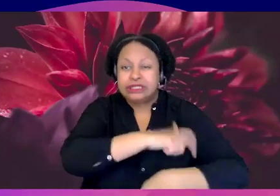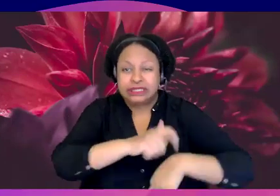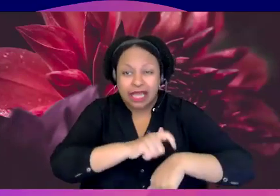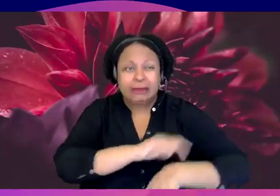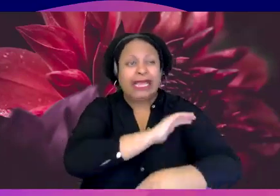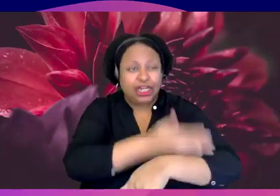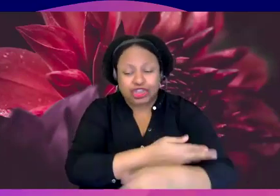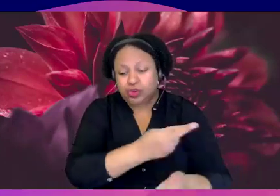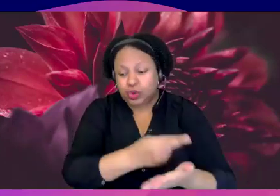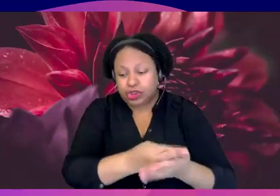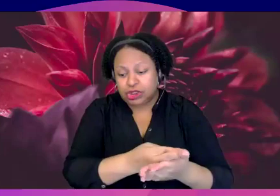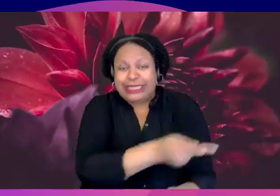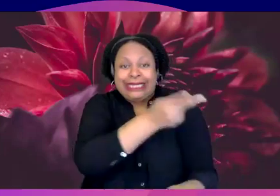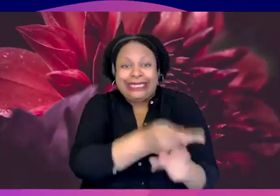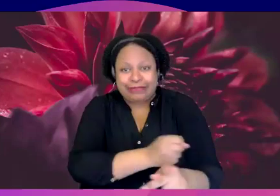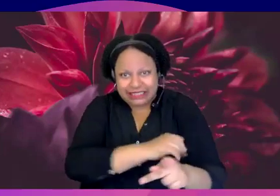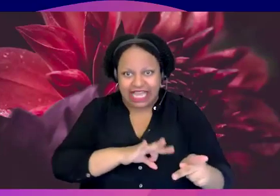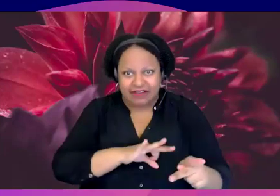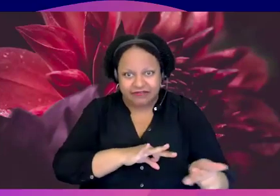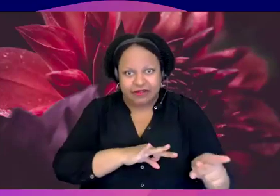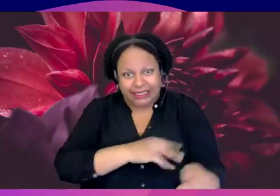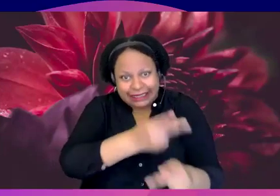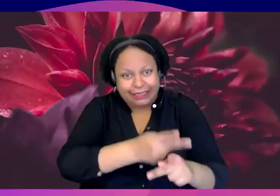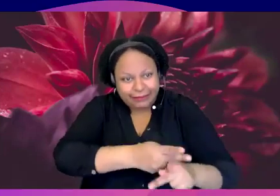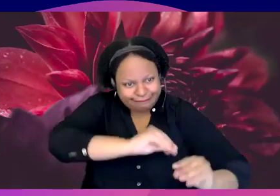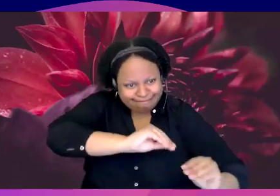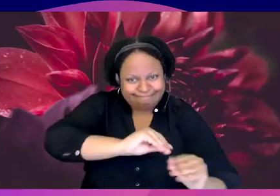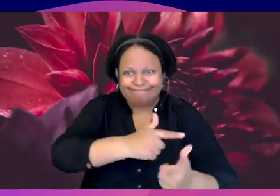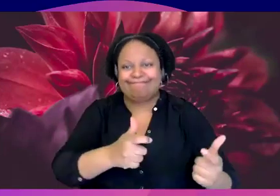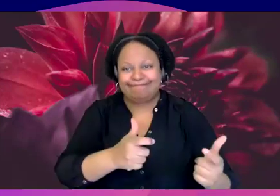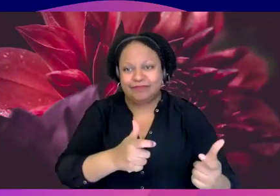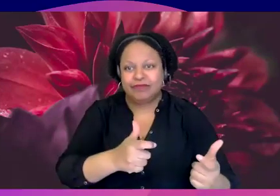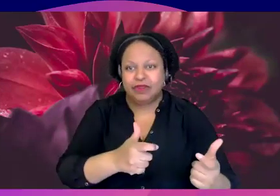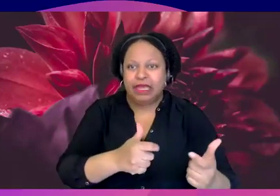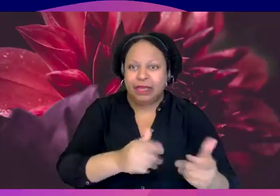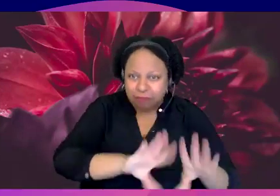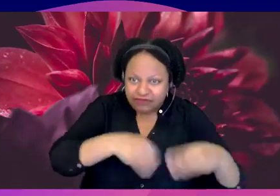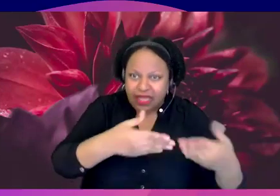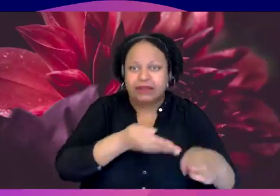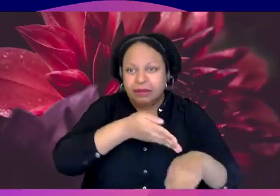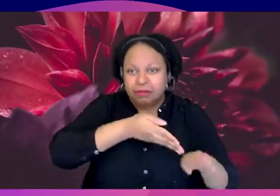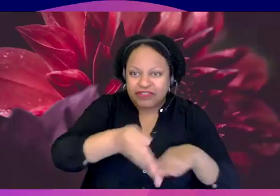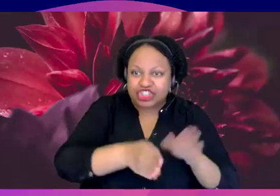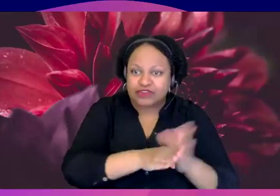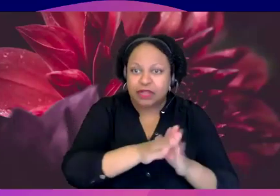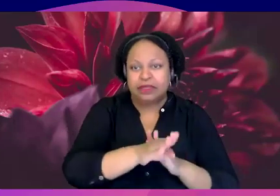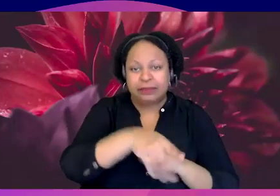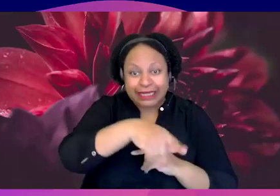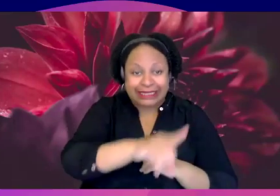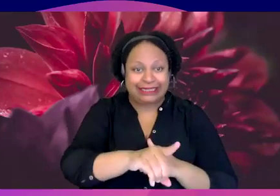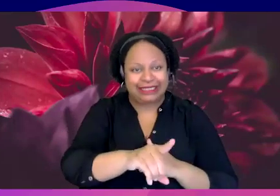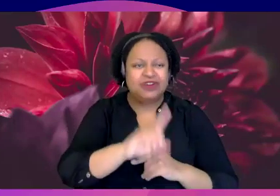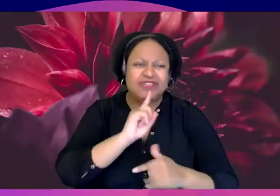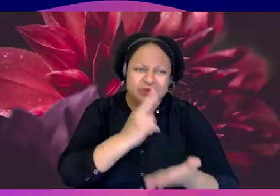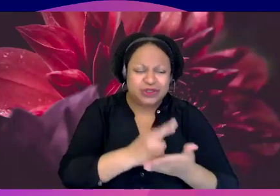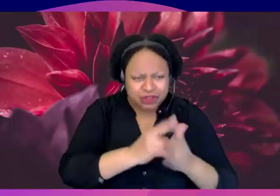allowing them to grow into their own professional development the way that they are wanting to grow and put those resources into